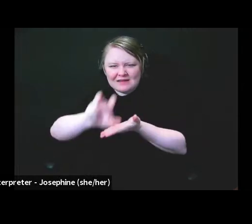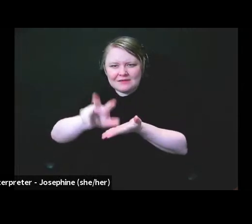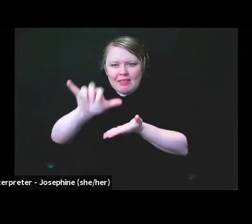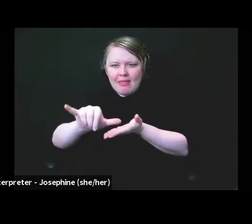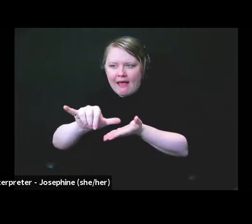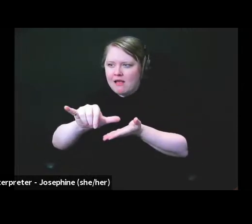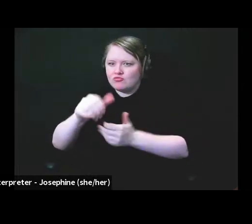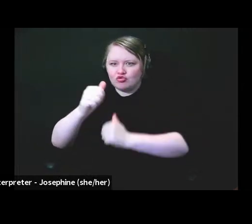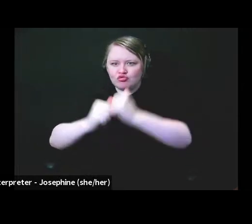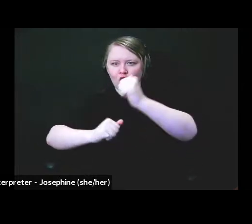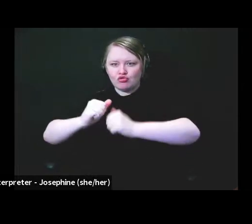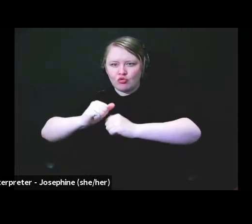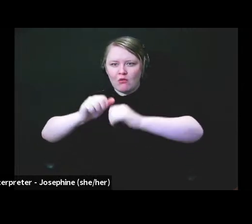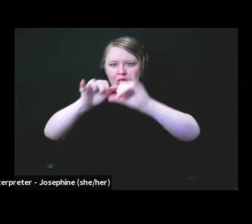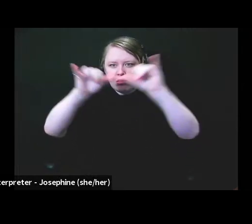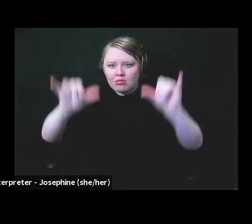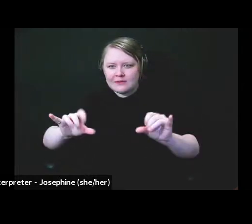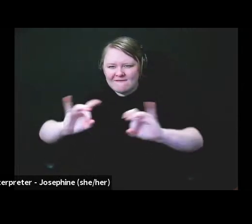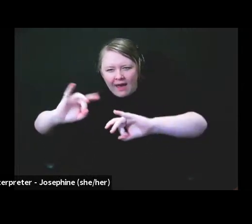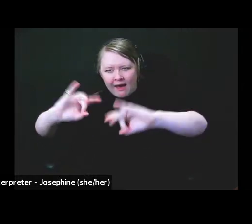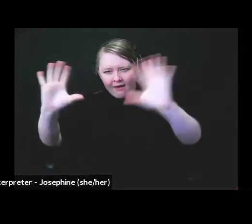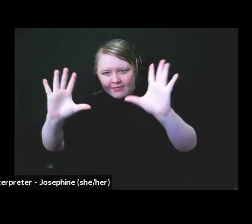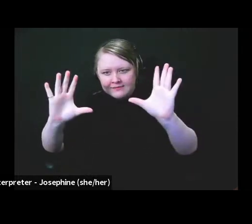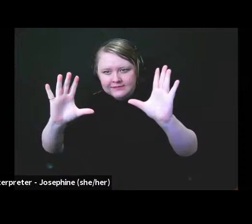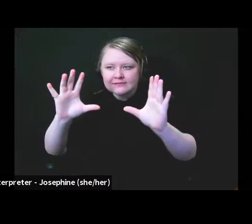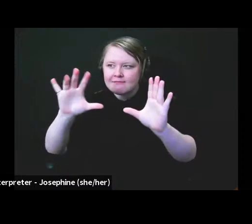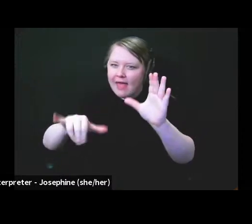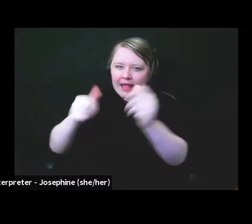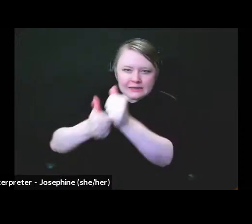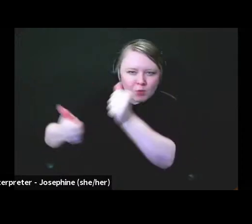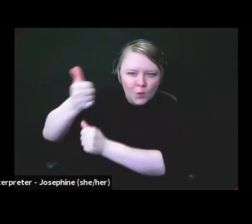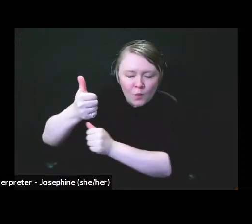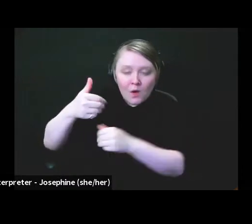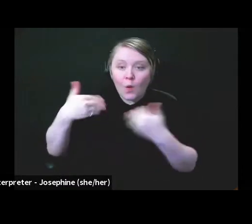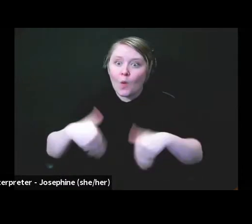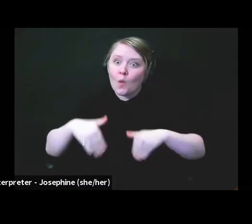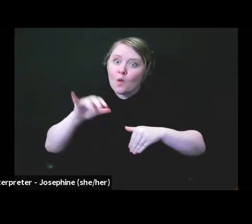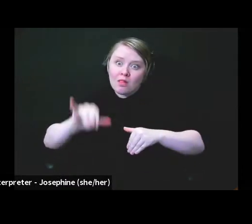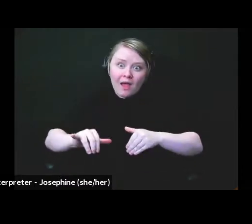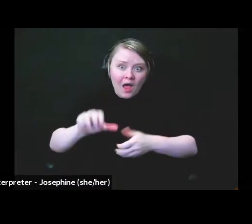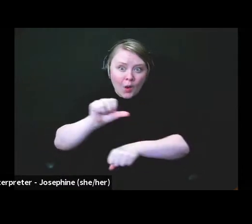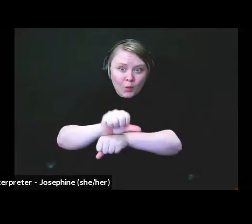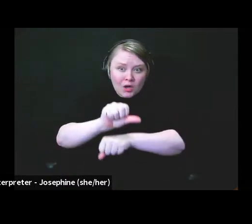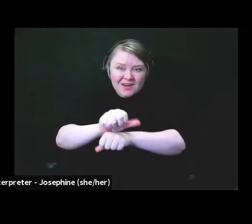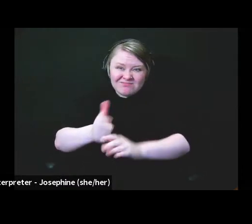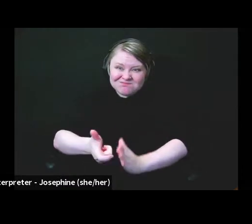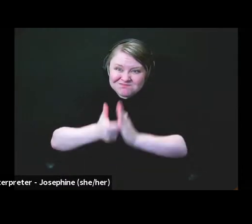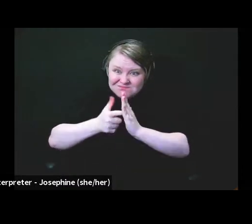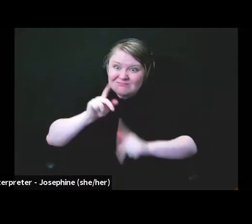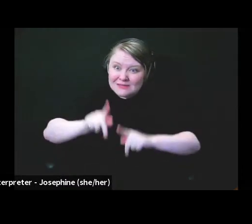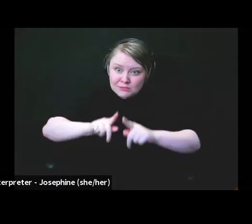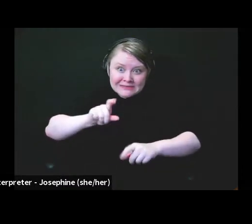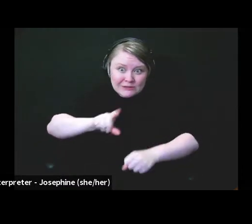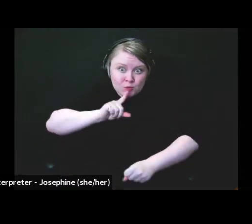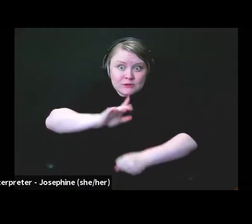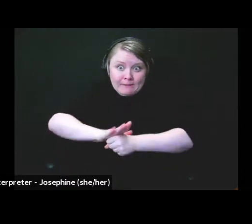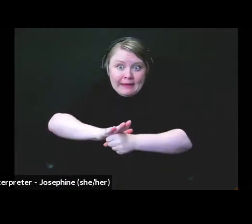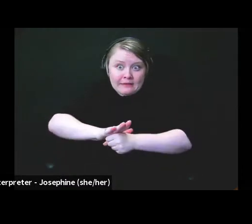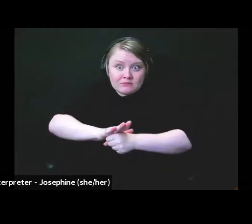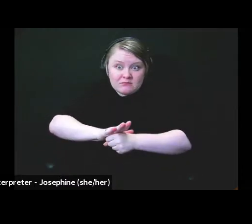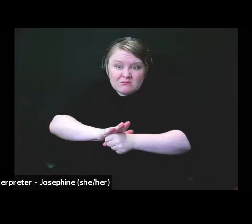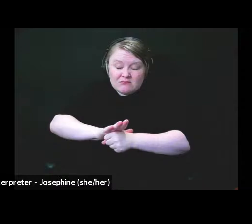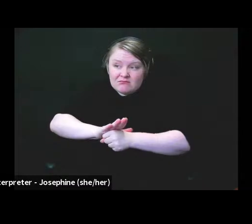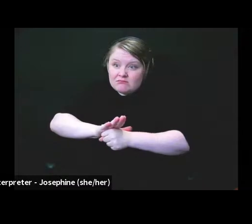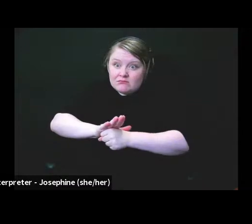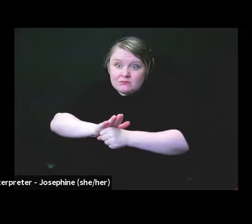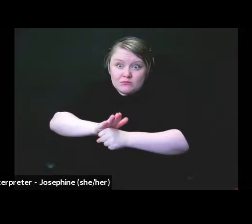superiority. And those are bigger pieces of work that require people to be committed to doing that work 24 hours